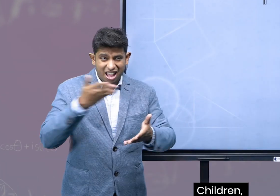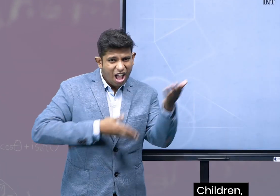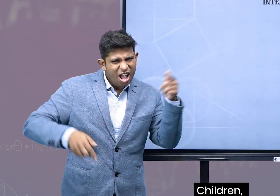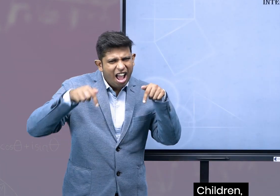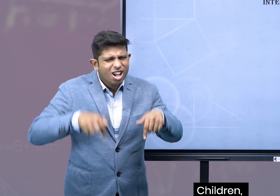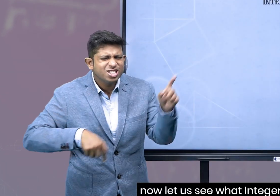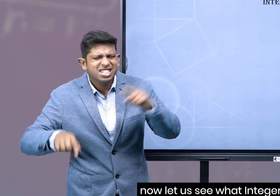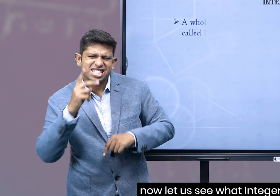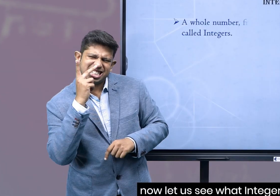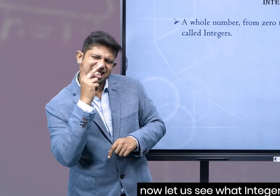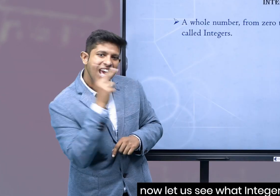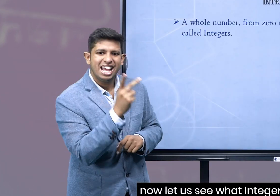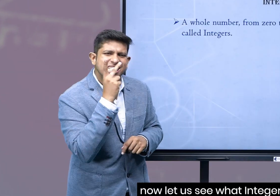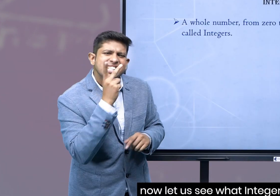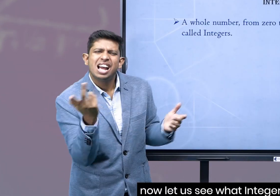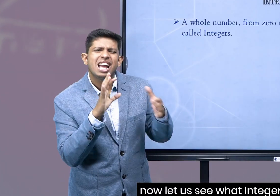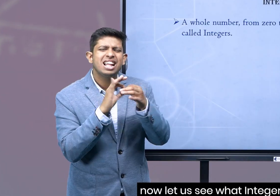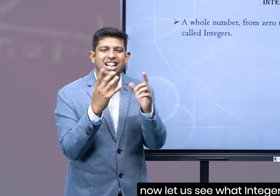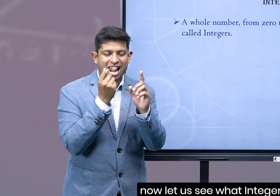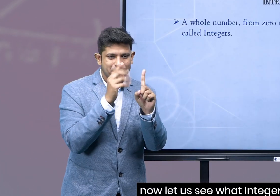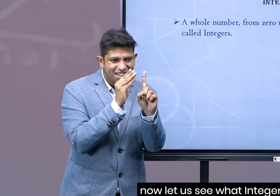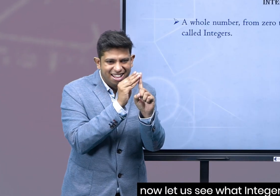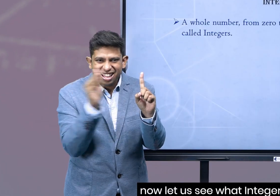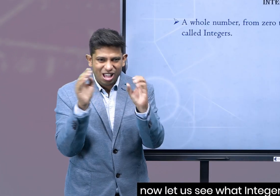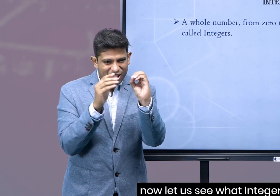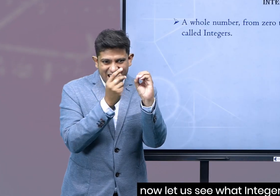Children, now let us see what integers is.